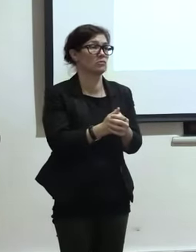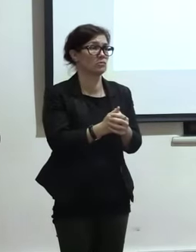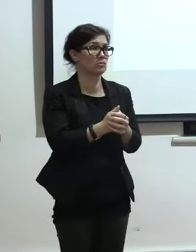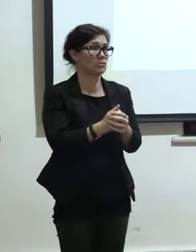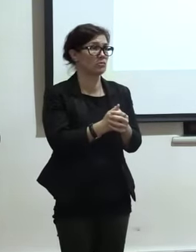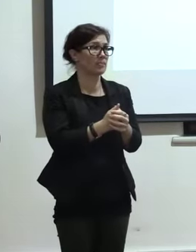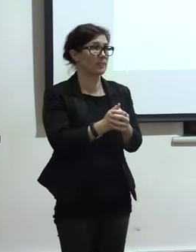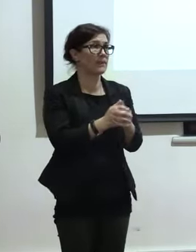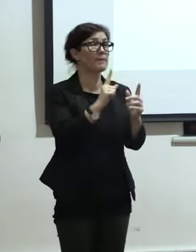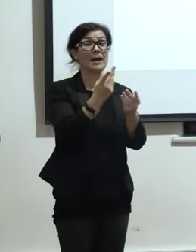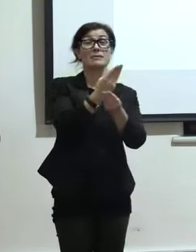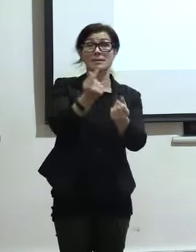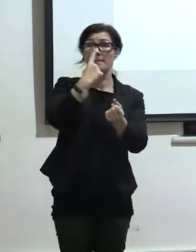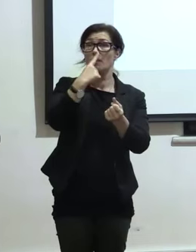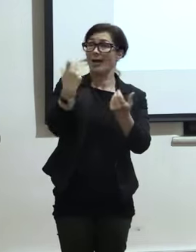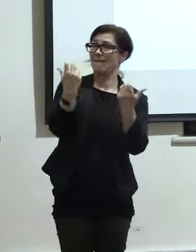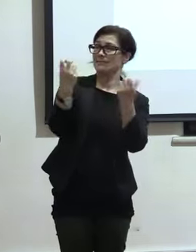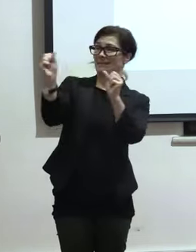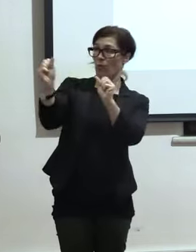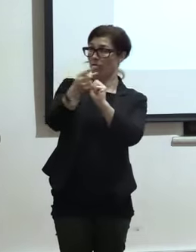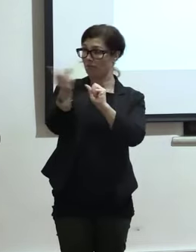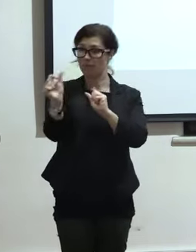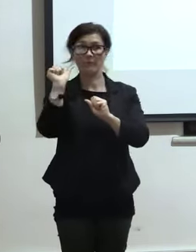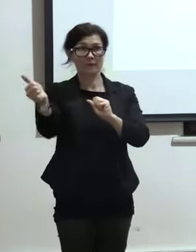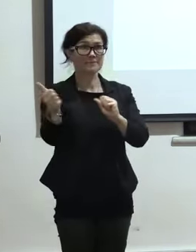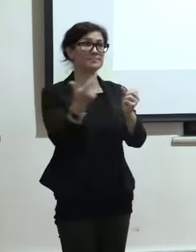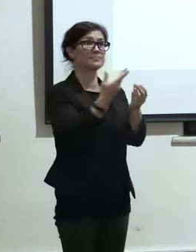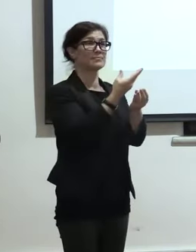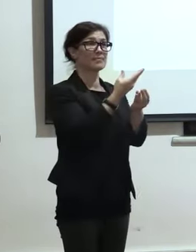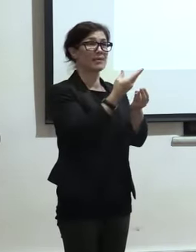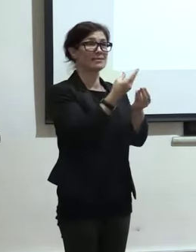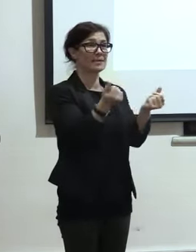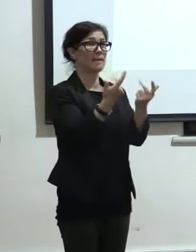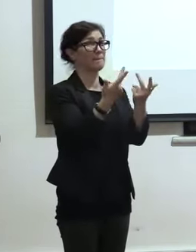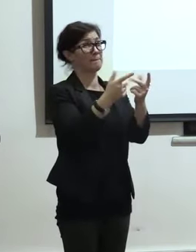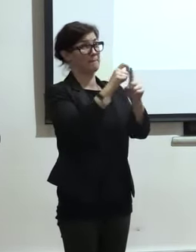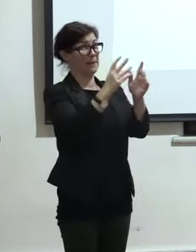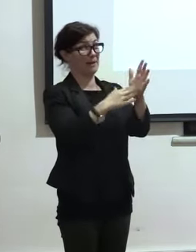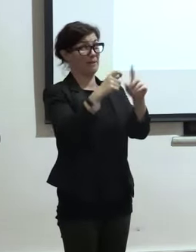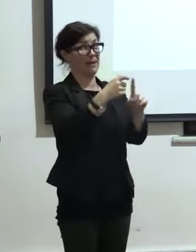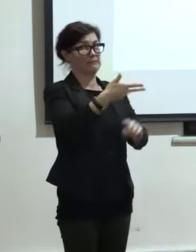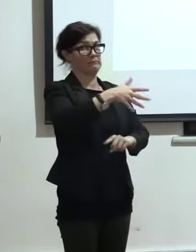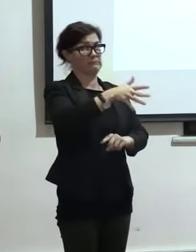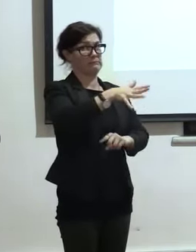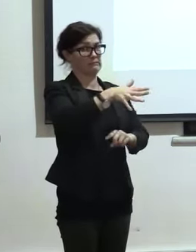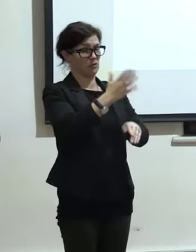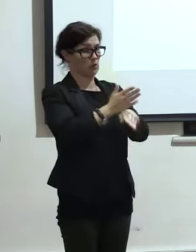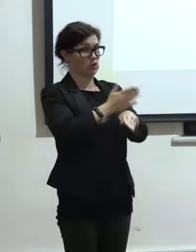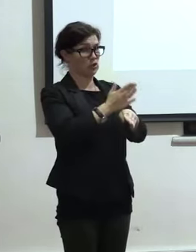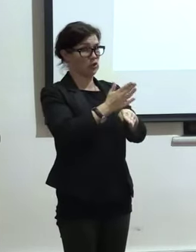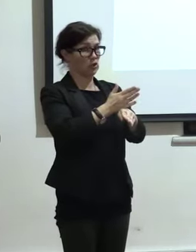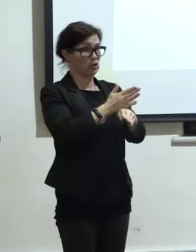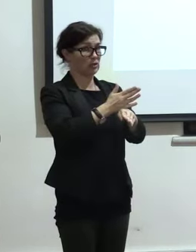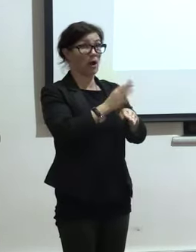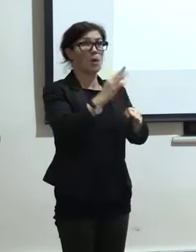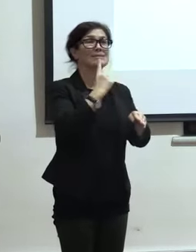some have had a lot more success than others, and I don't want to say that yours is no good, but what I want to say to everyone else is that if you choose